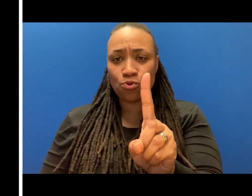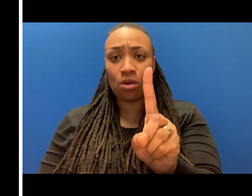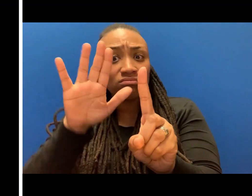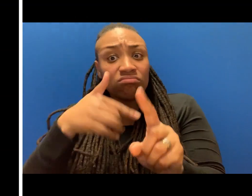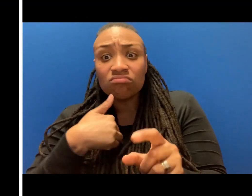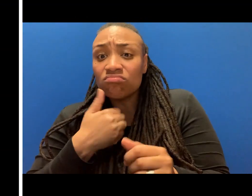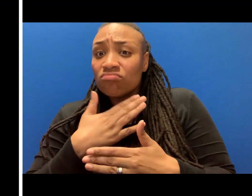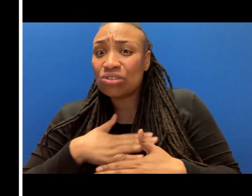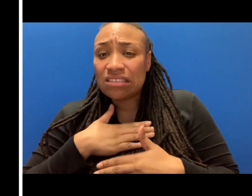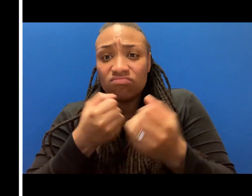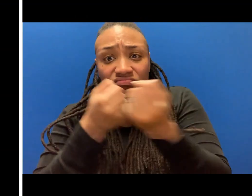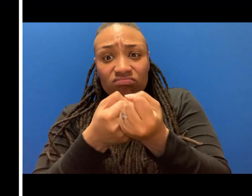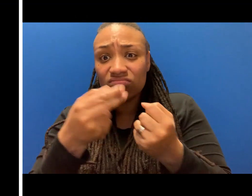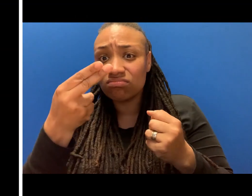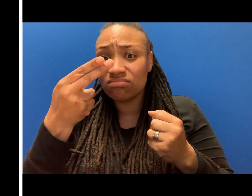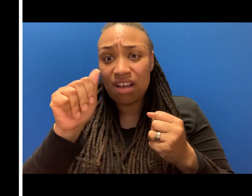So